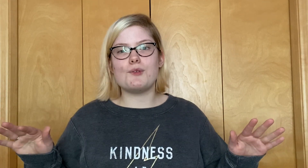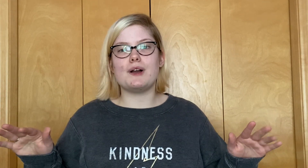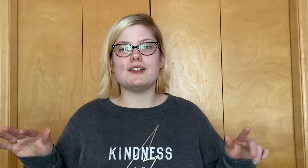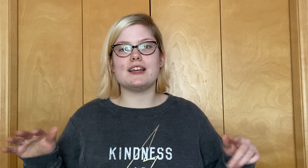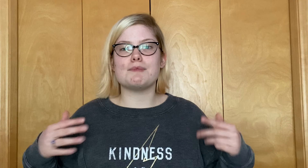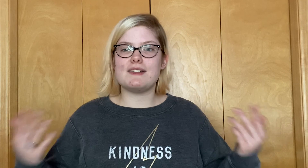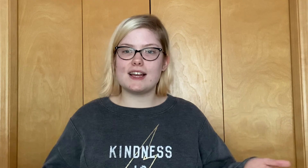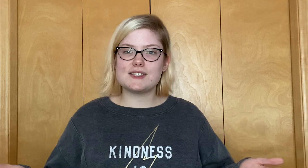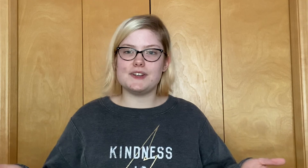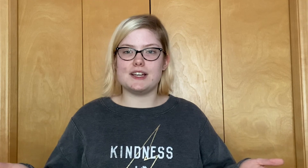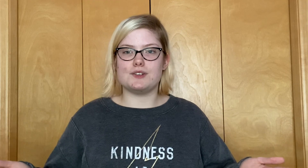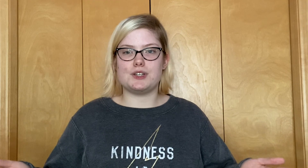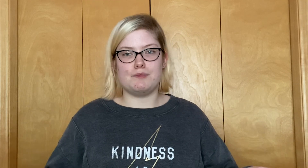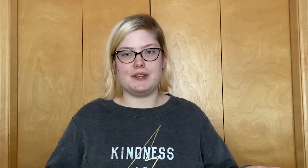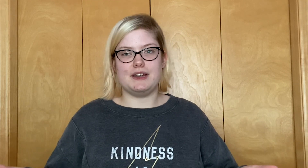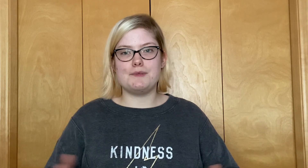you think my next video should be.